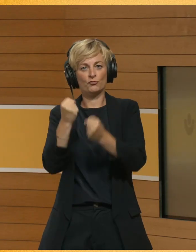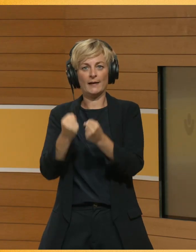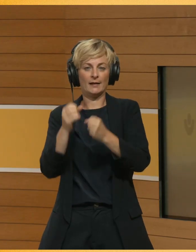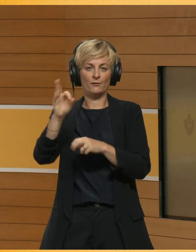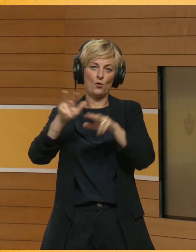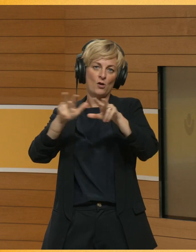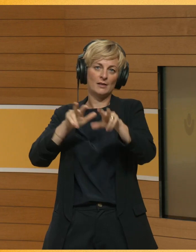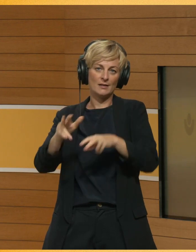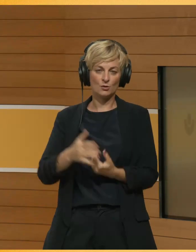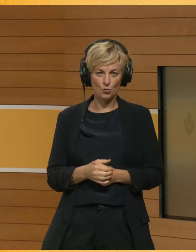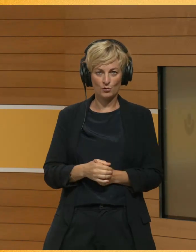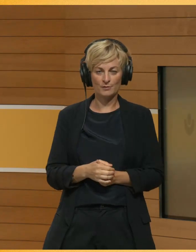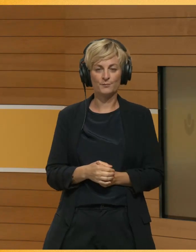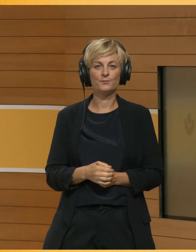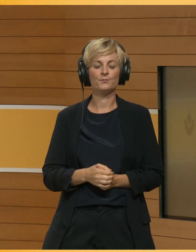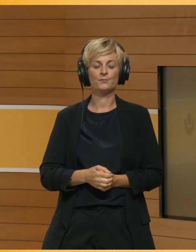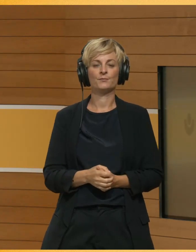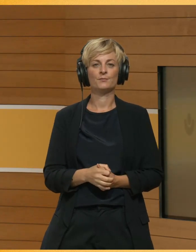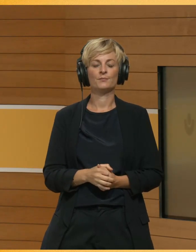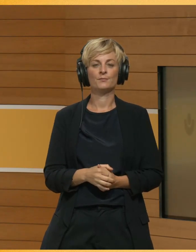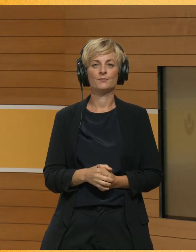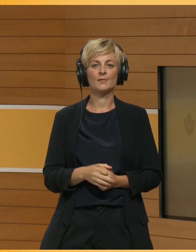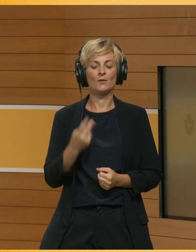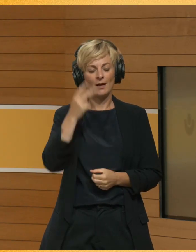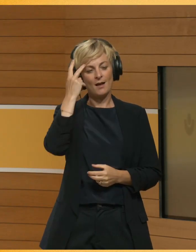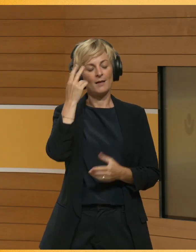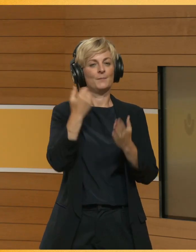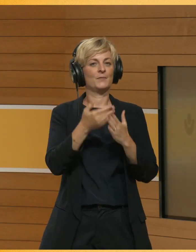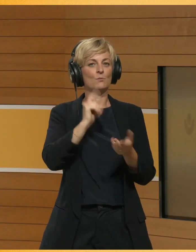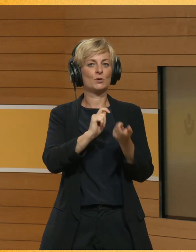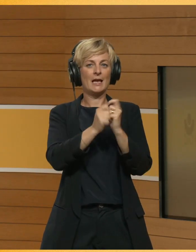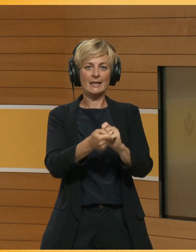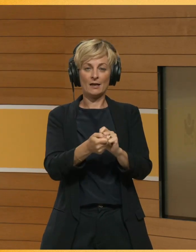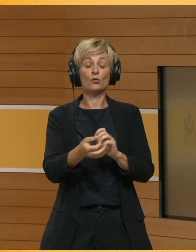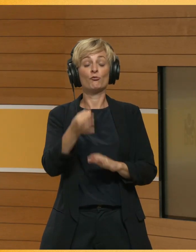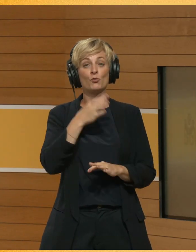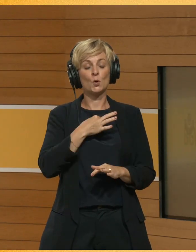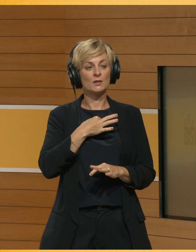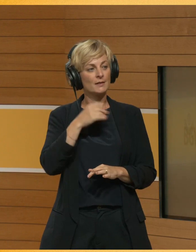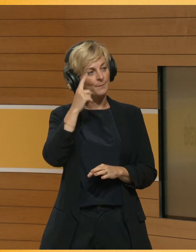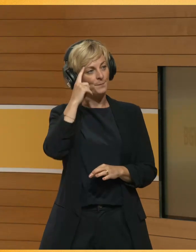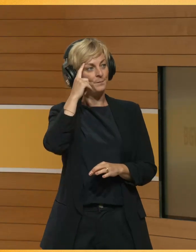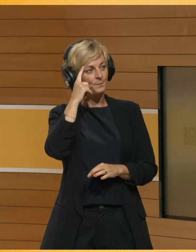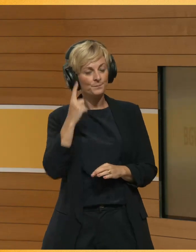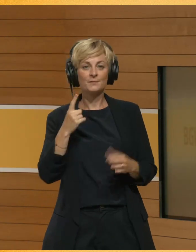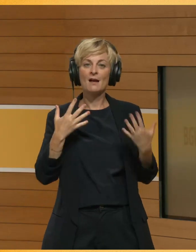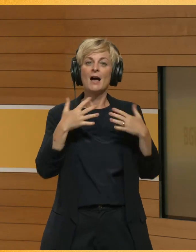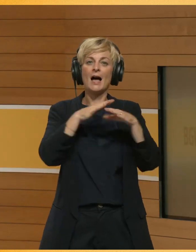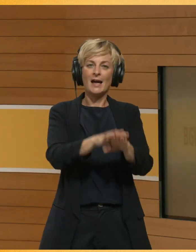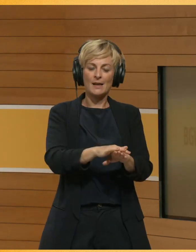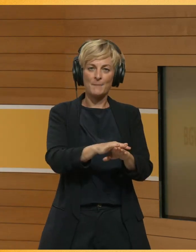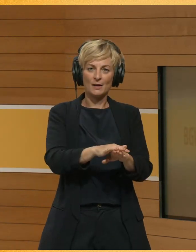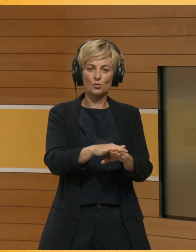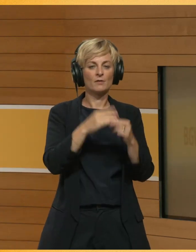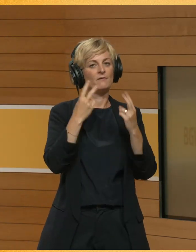that onboarding is a huge step in retaining staff, because most of the staff leaves the organization within the